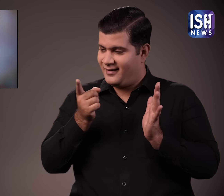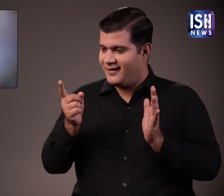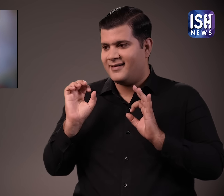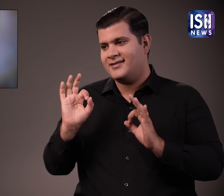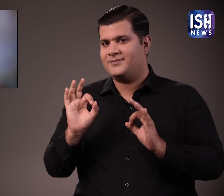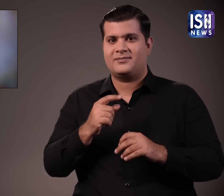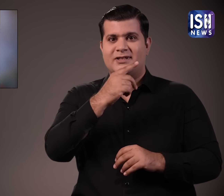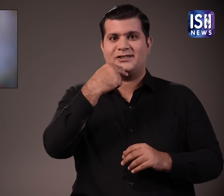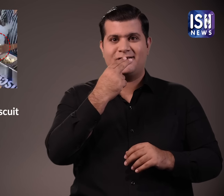Rabia.